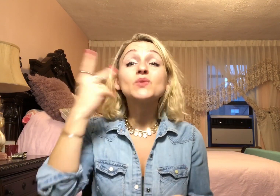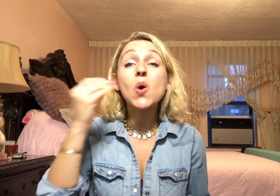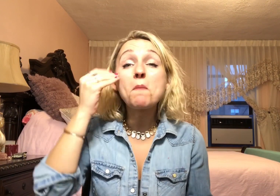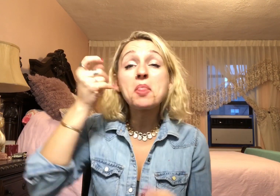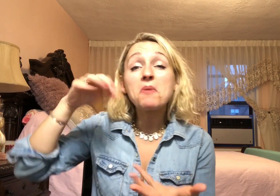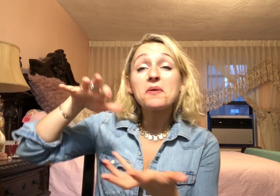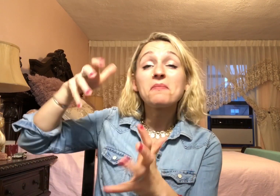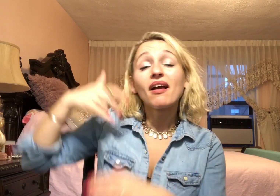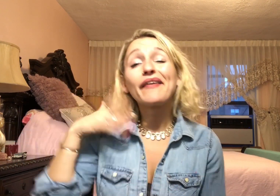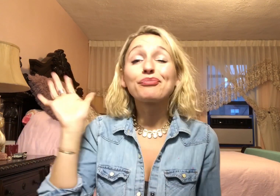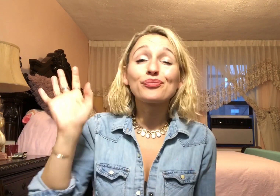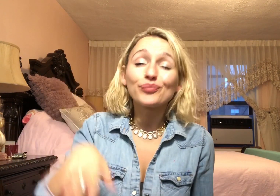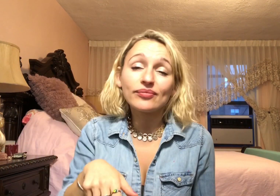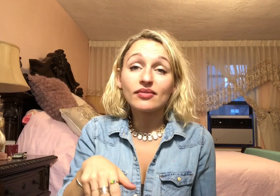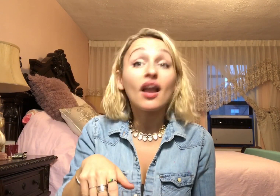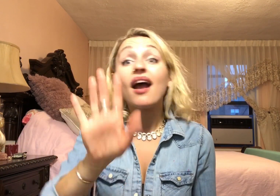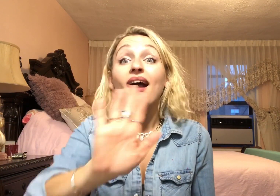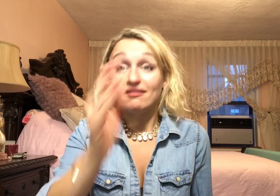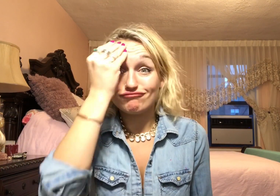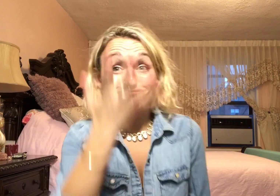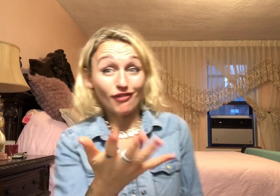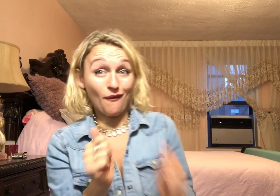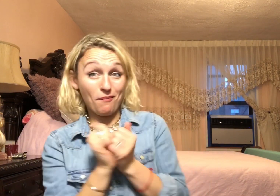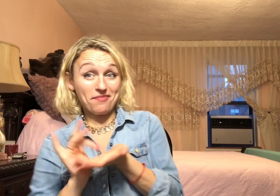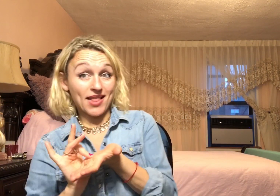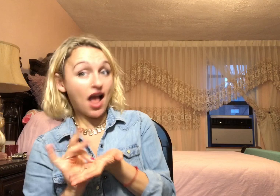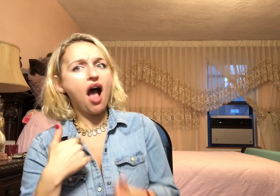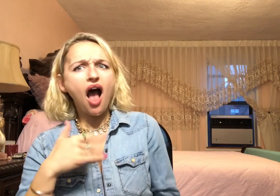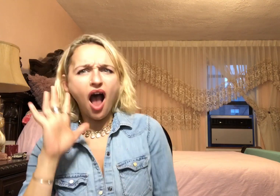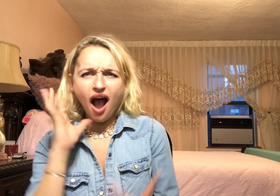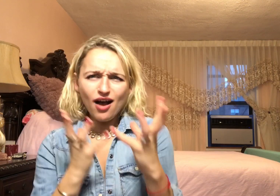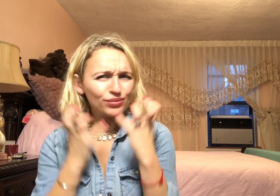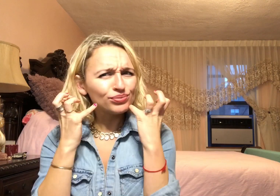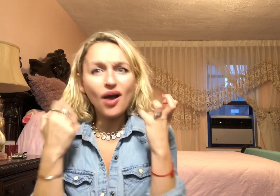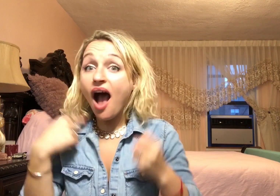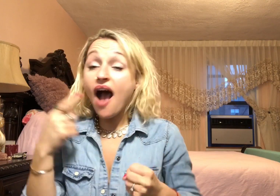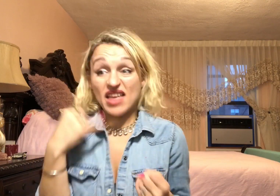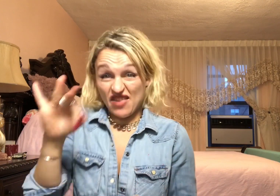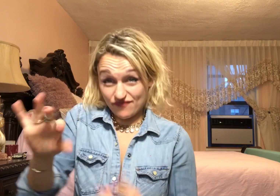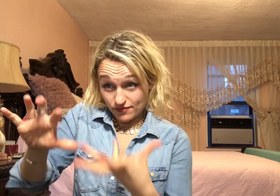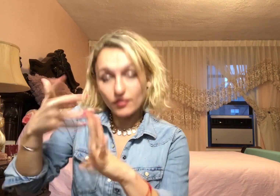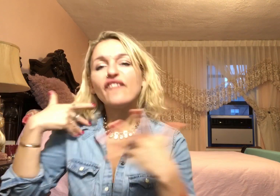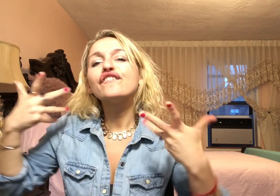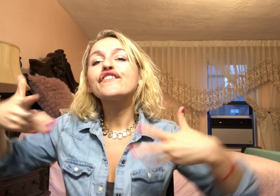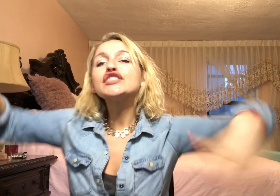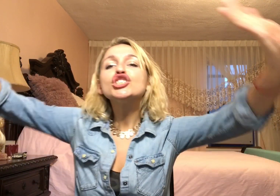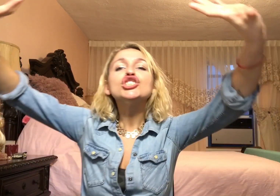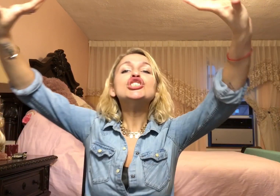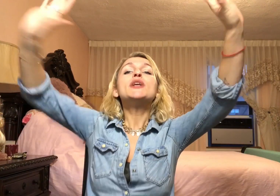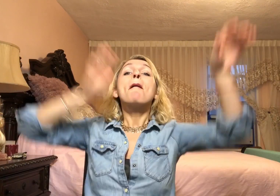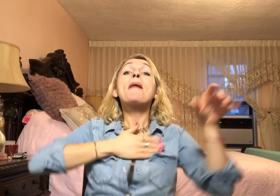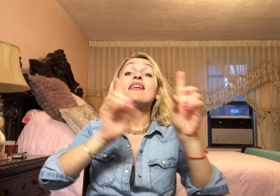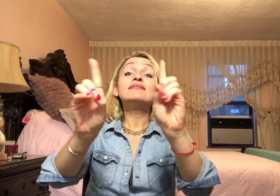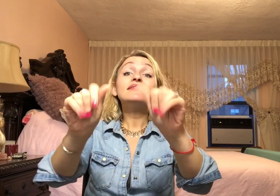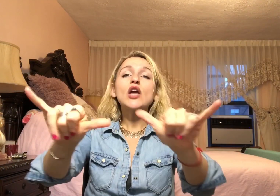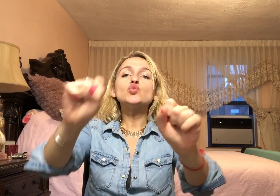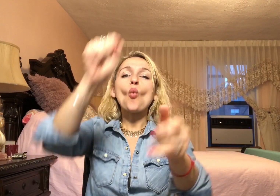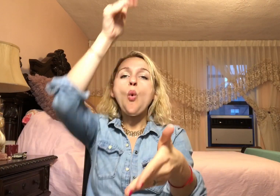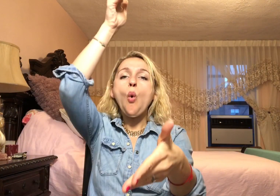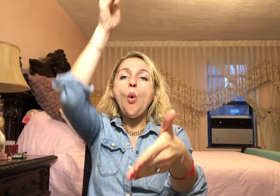saw the house was a little bit messy, I didn't even give it a second thought. When I was on medication, any little thing made me cranky. If it was messy, forget